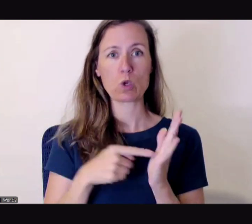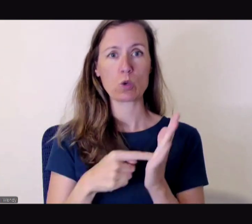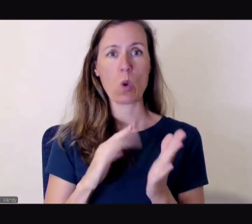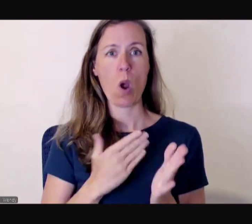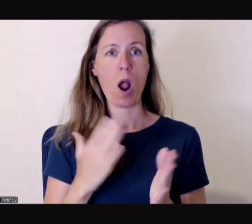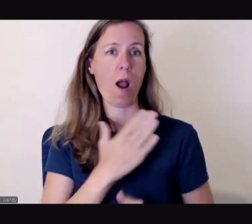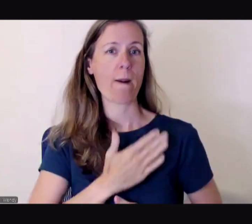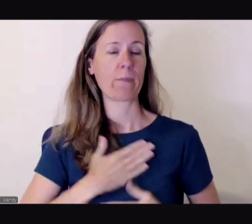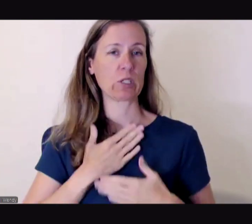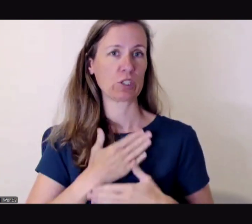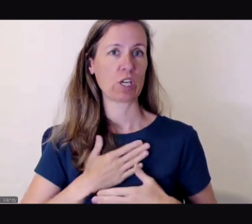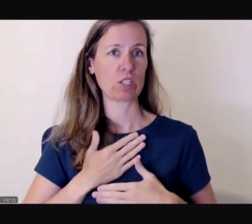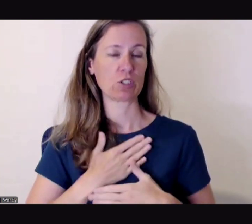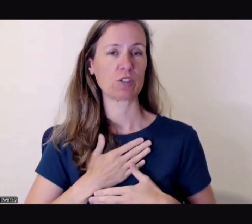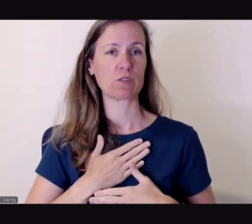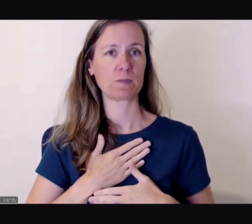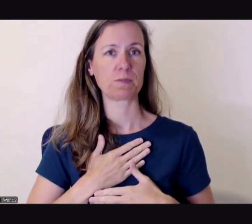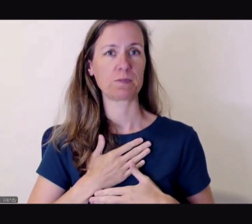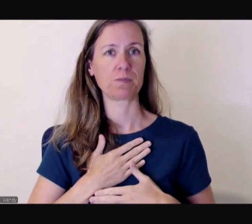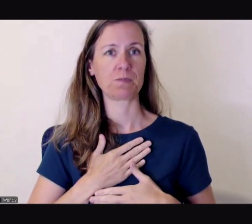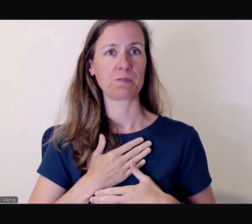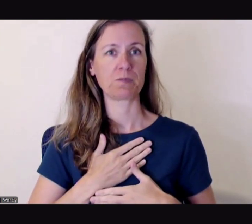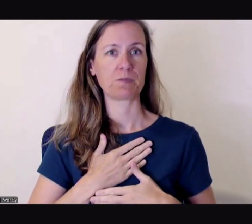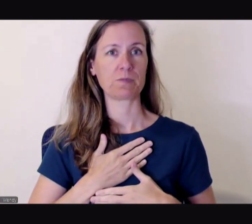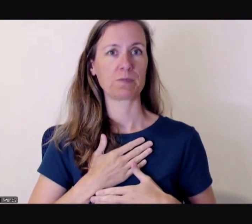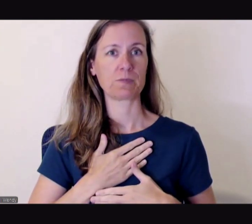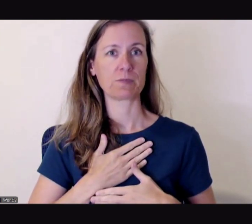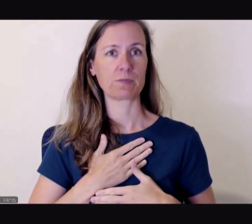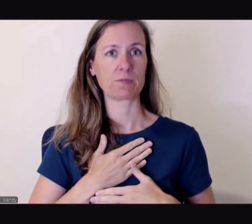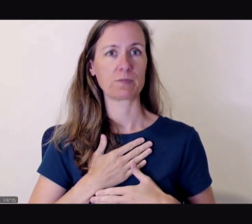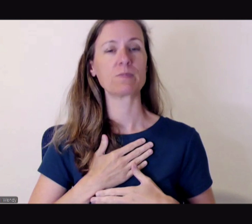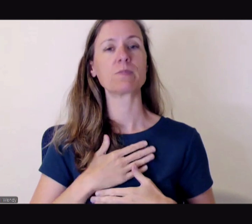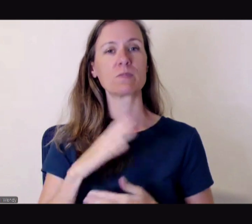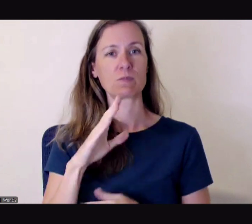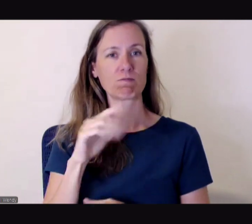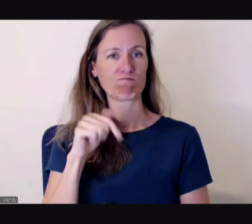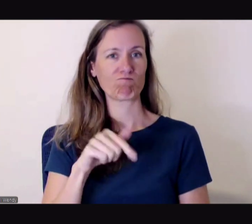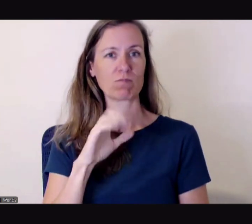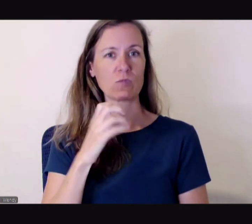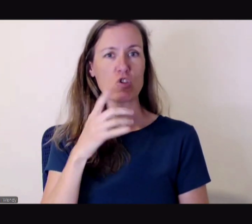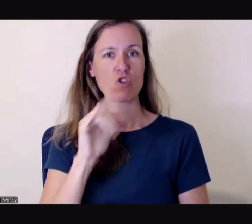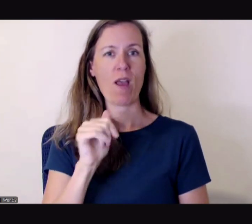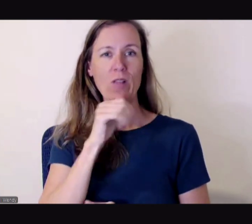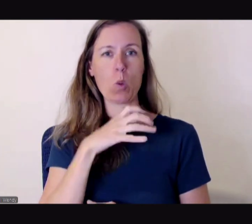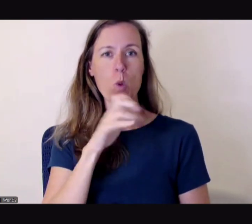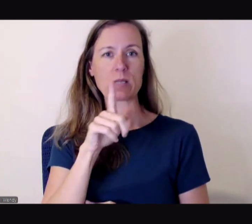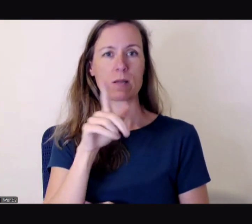appreciation is that the Cheverly Women's Club is honored to